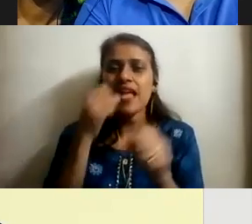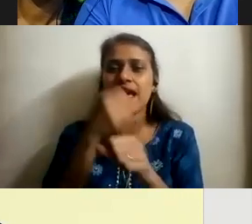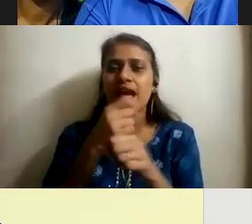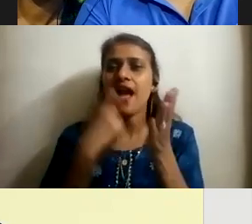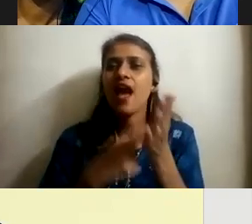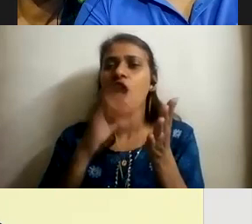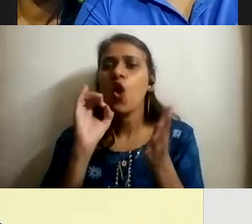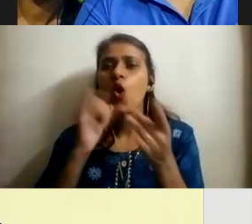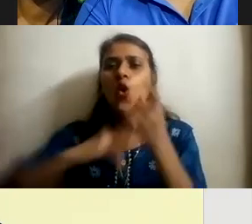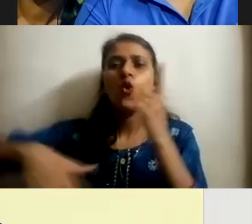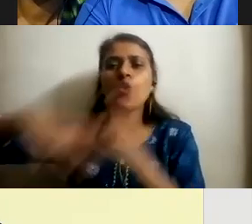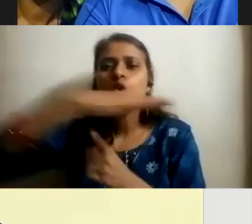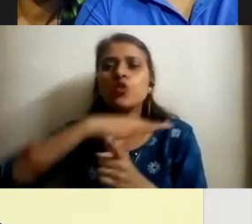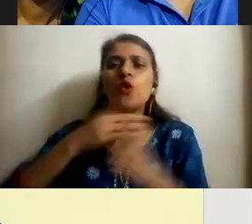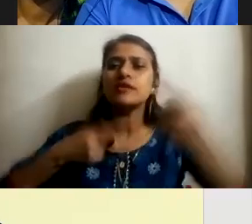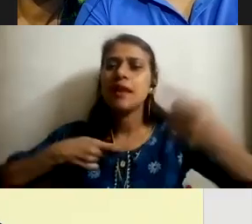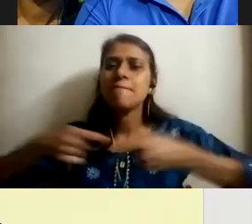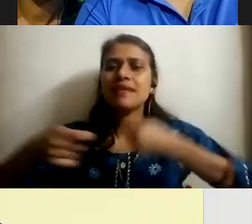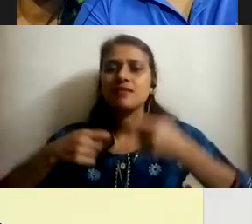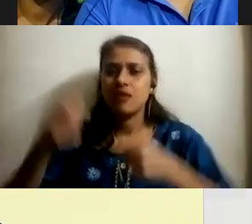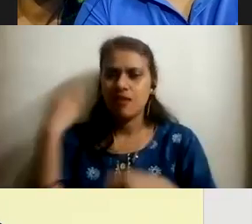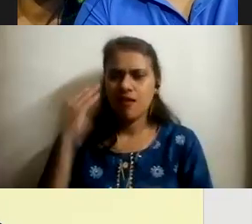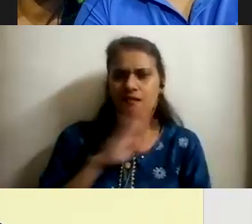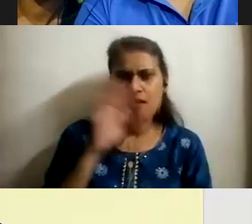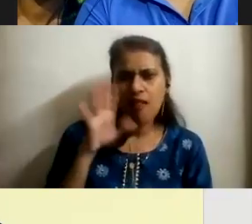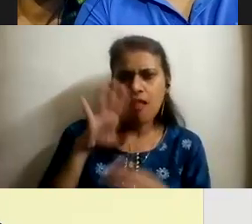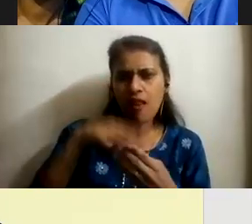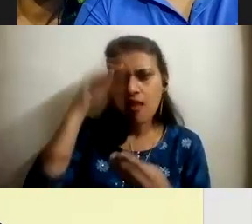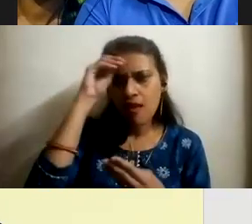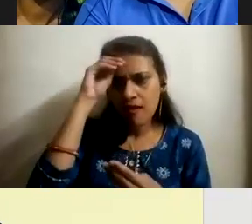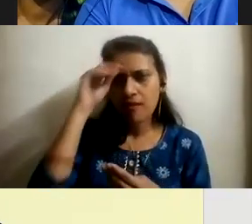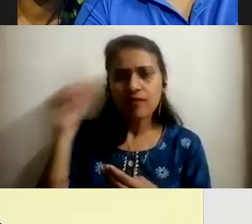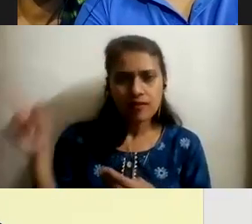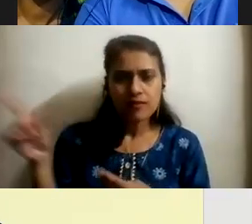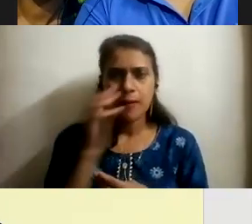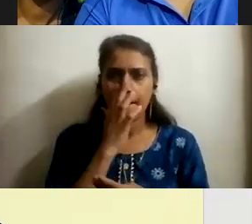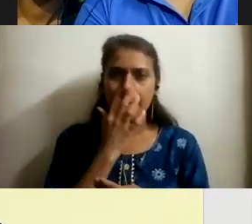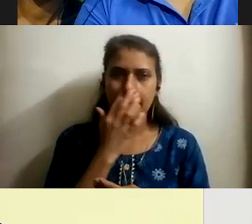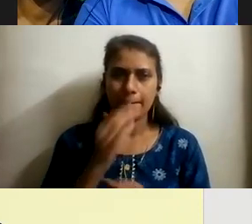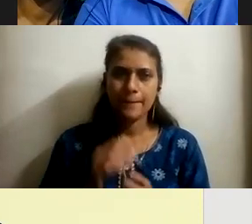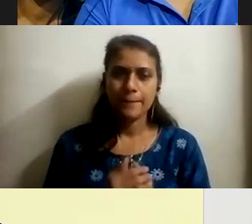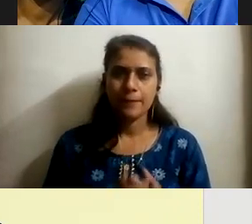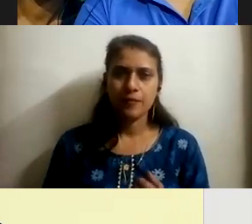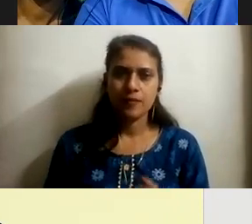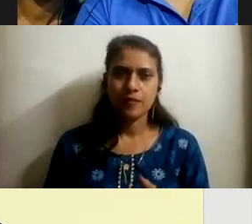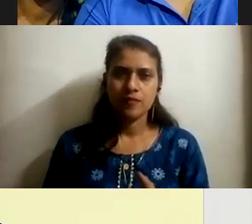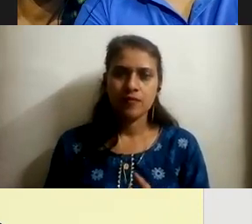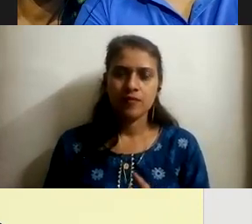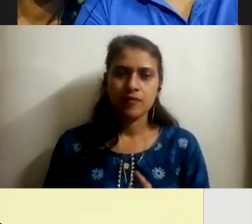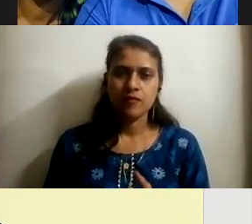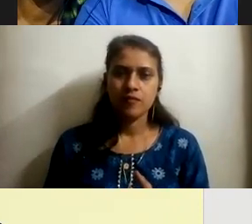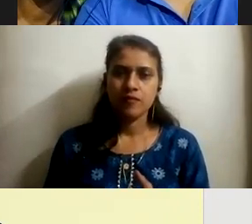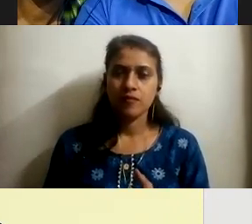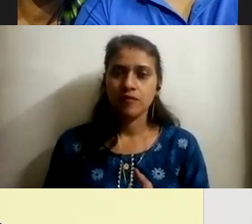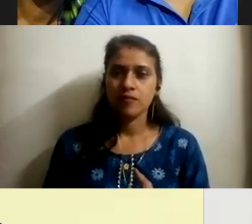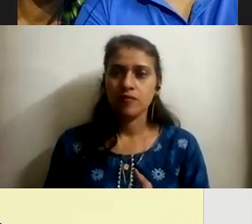ek seminar attend ki thi. Wahan pe I met this farmer who said ki, ma'am, humare yahan sab kuch banta hai, lekin